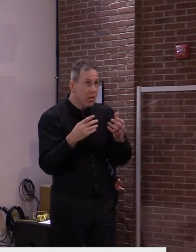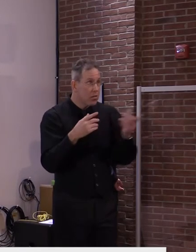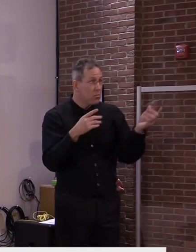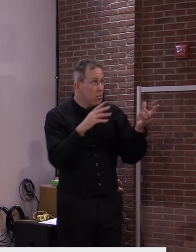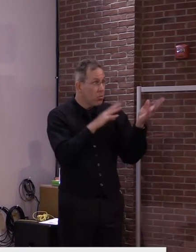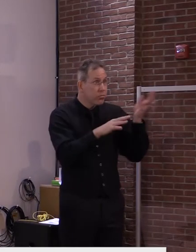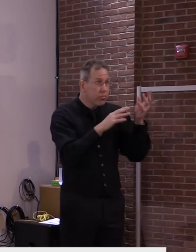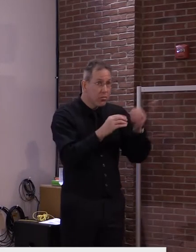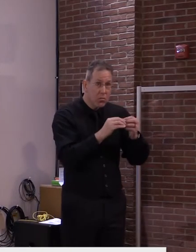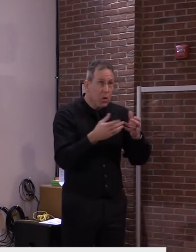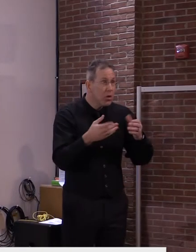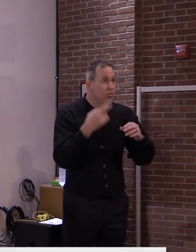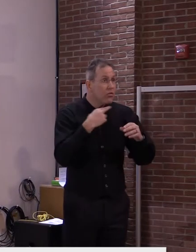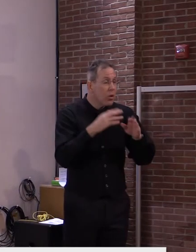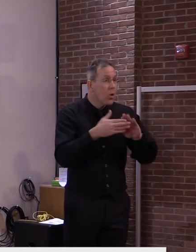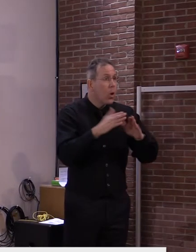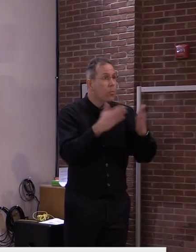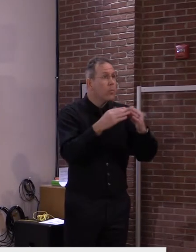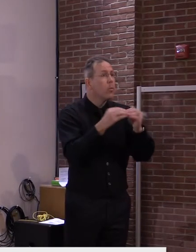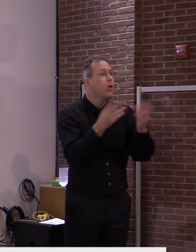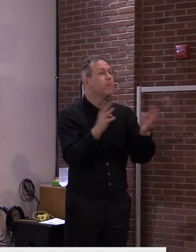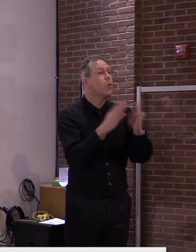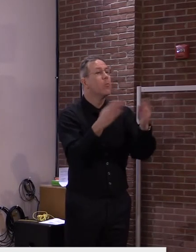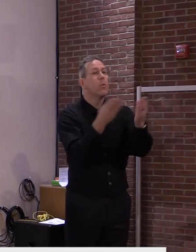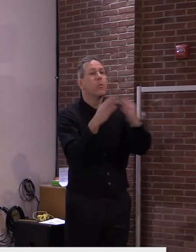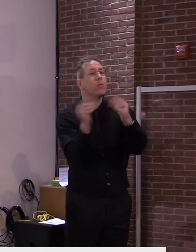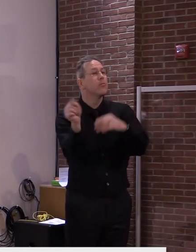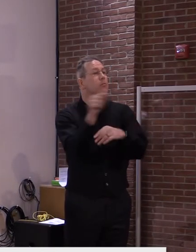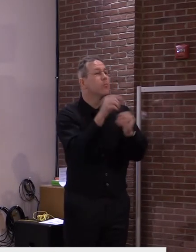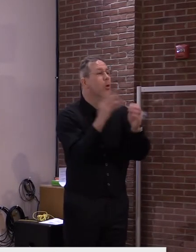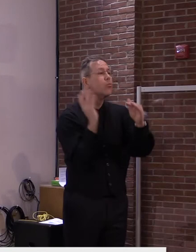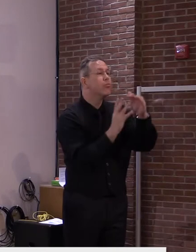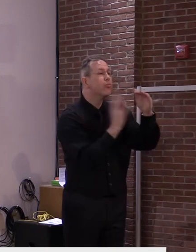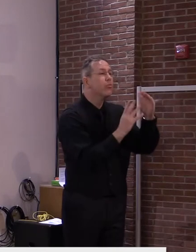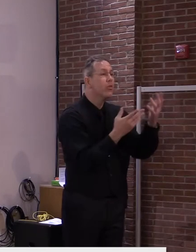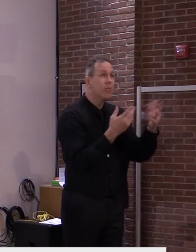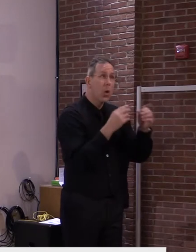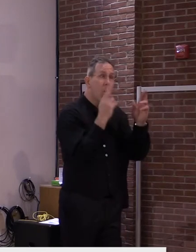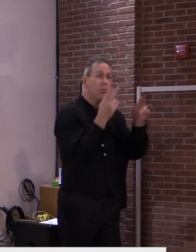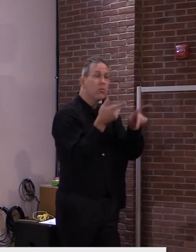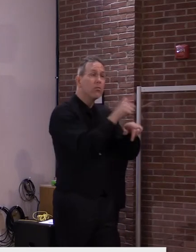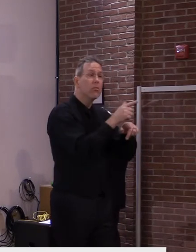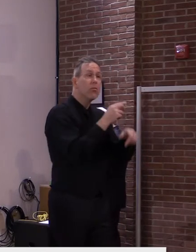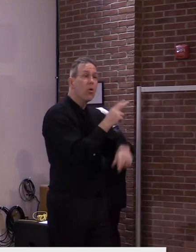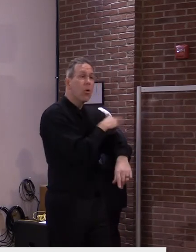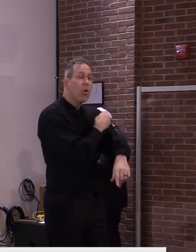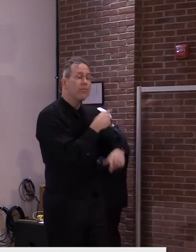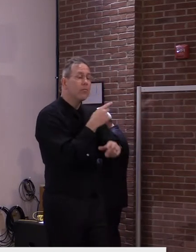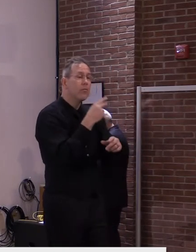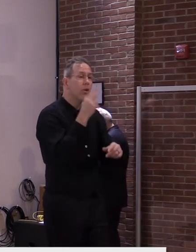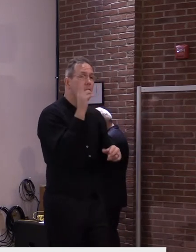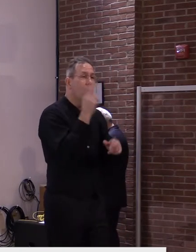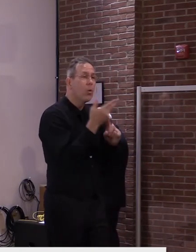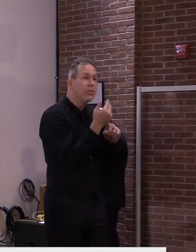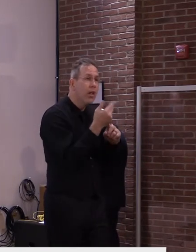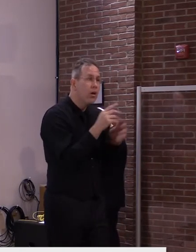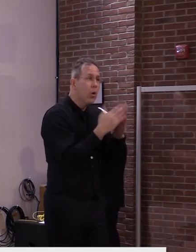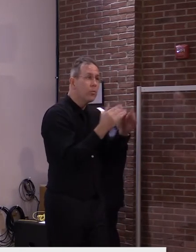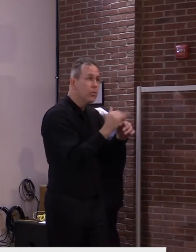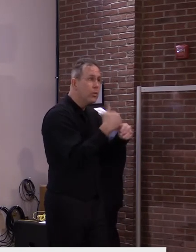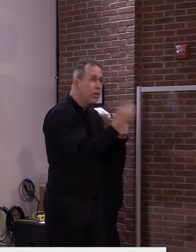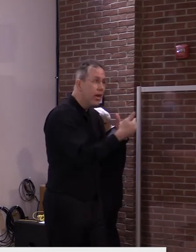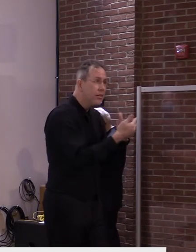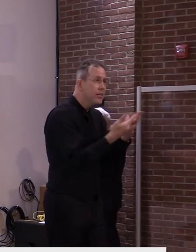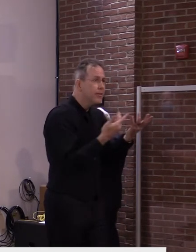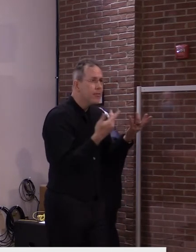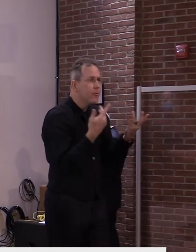instance, we had that open at 100% for a number of months now, but people aren't coming because we have some